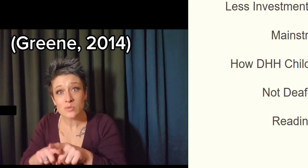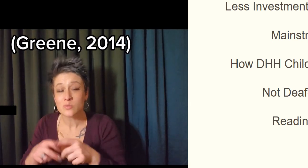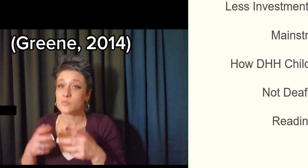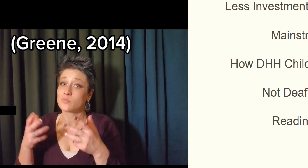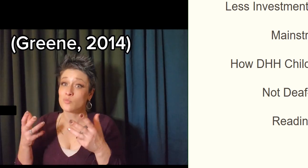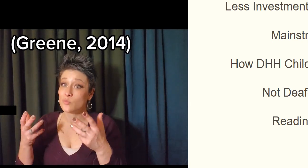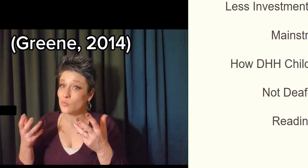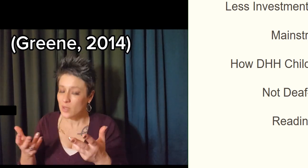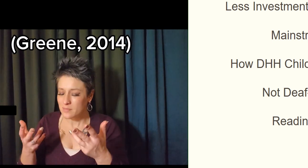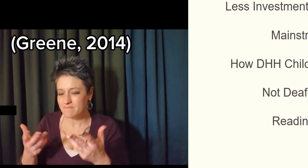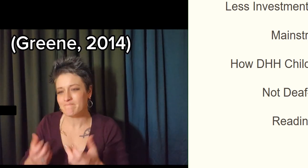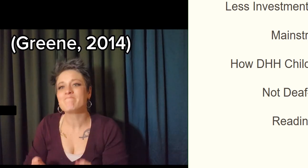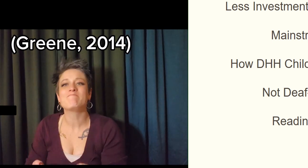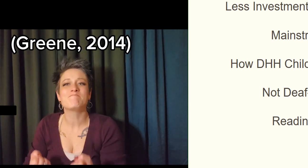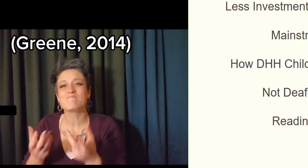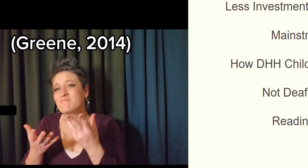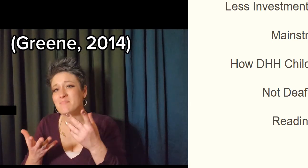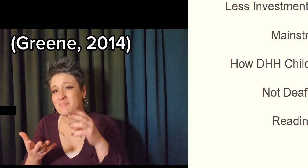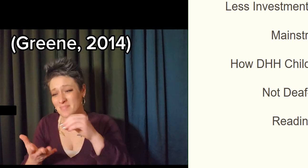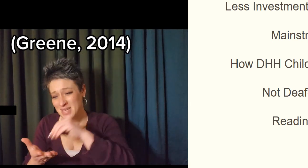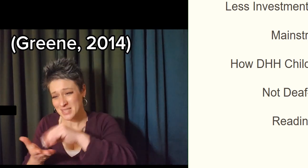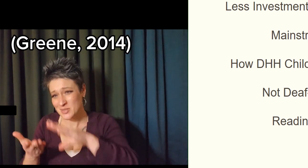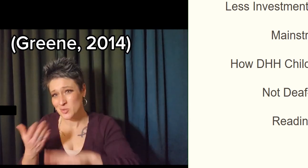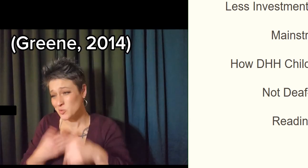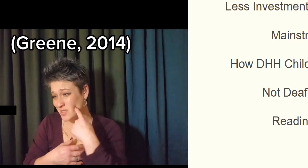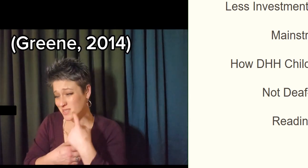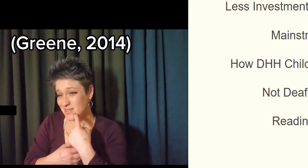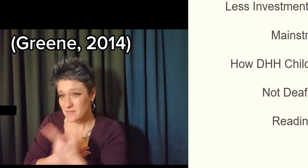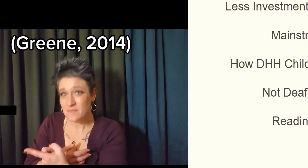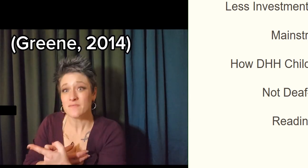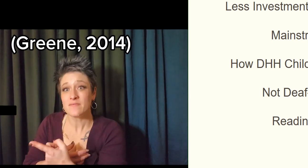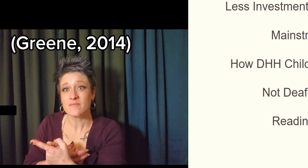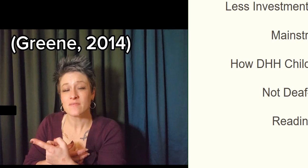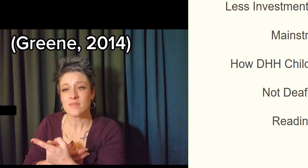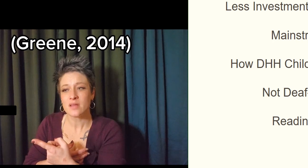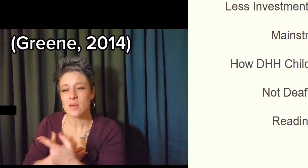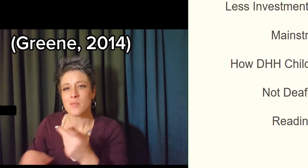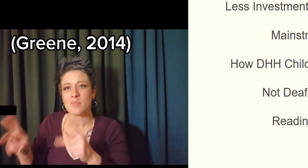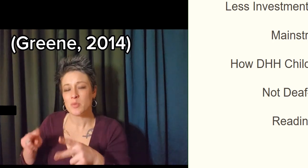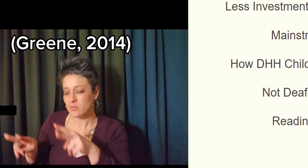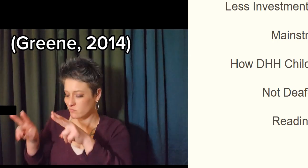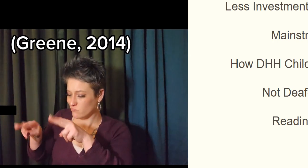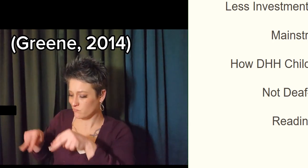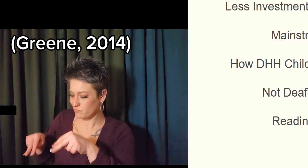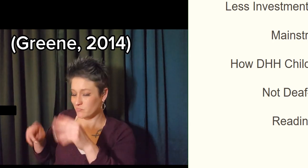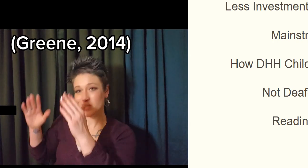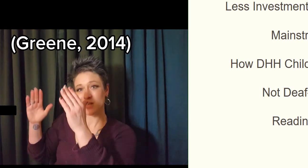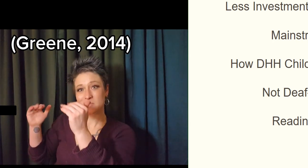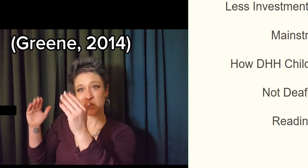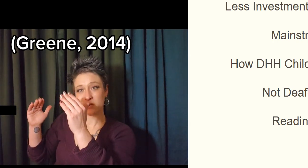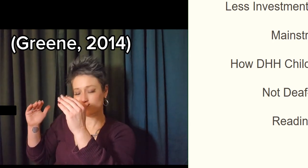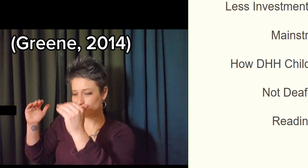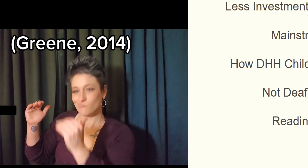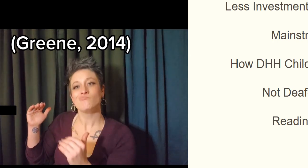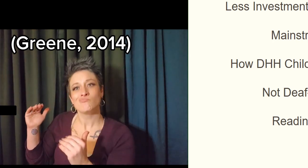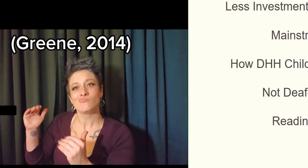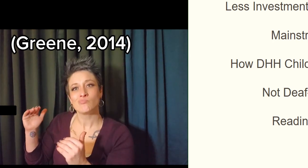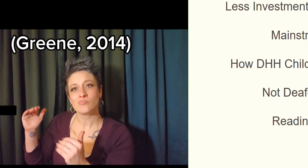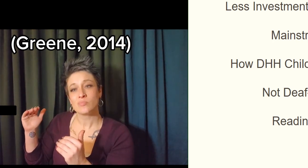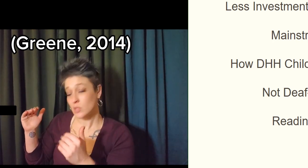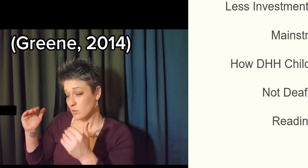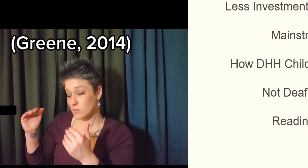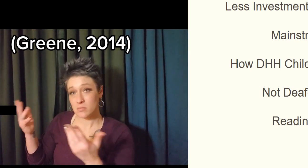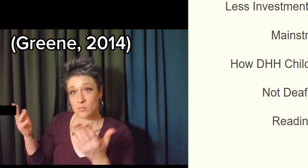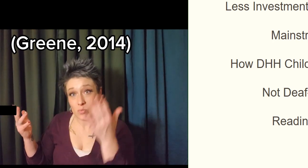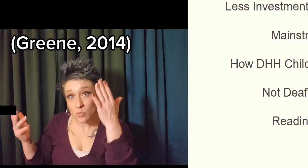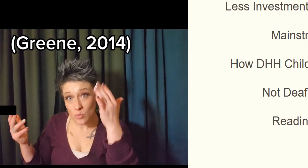So another problem that impacts deaf students is that many deaf and hard of hearing students suffer from other people's